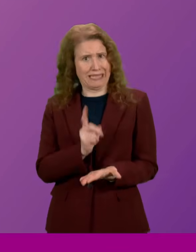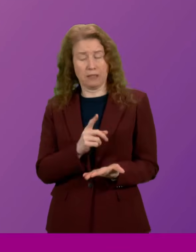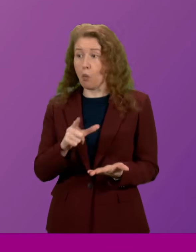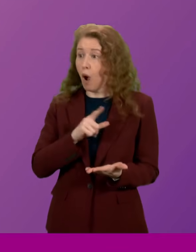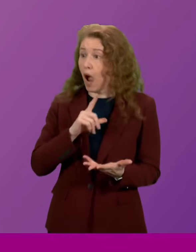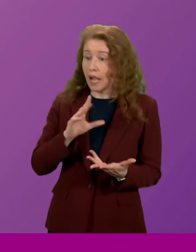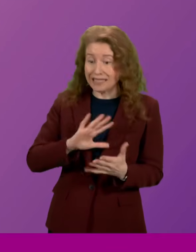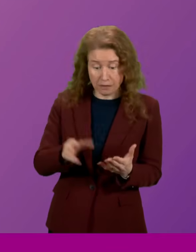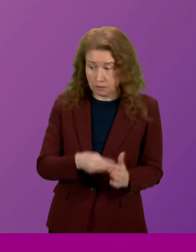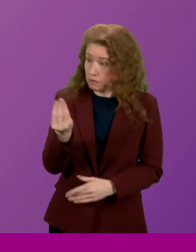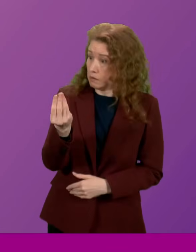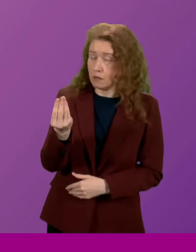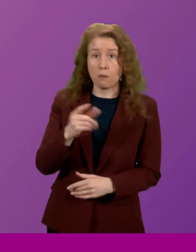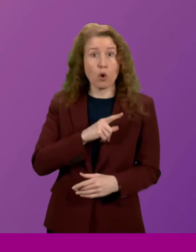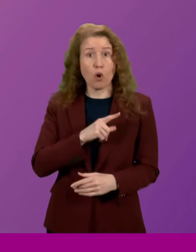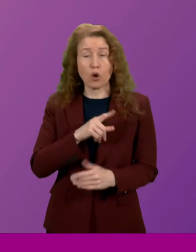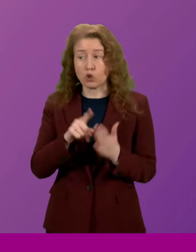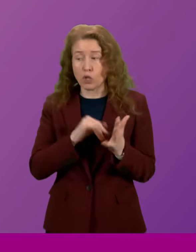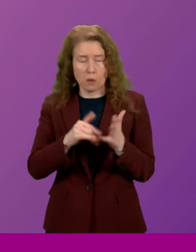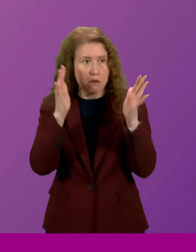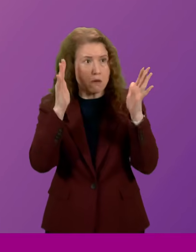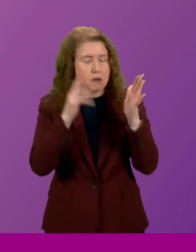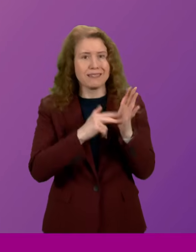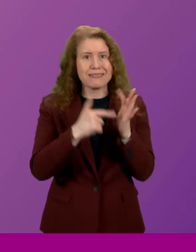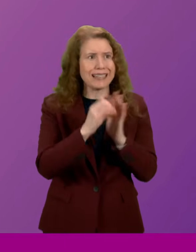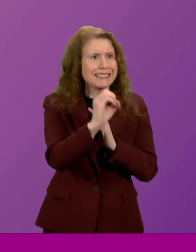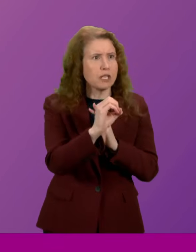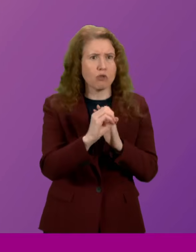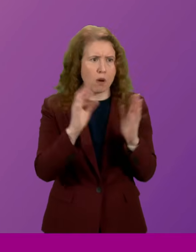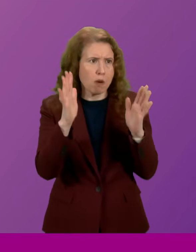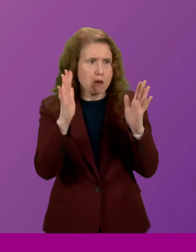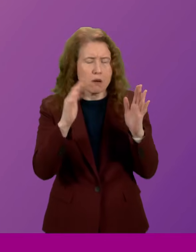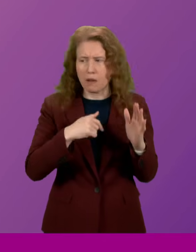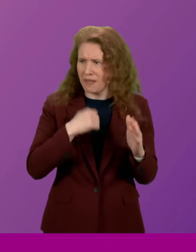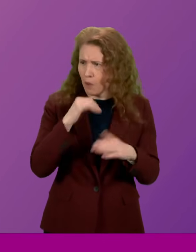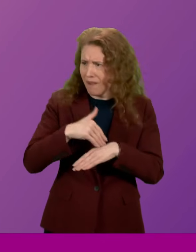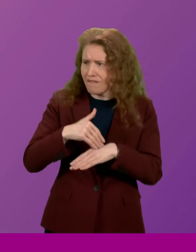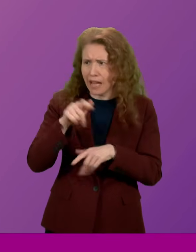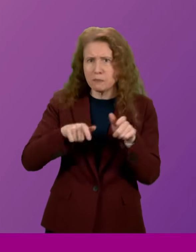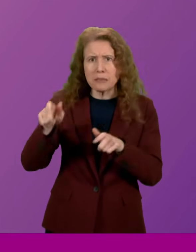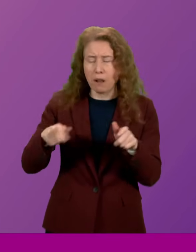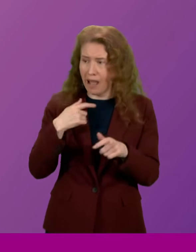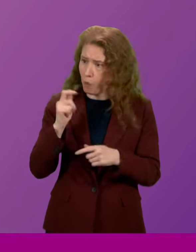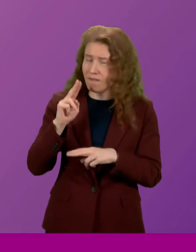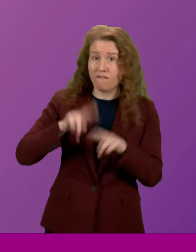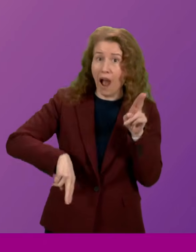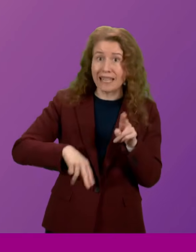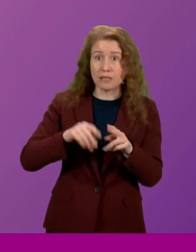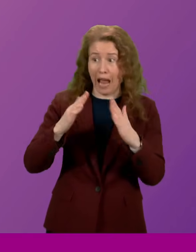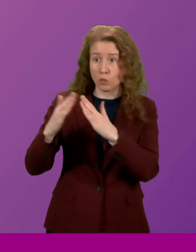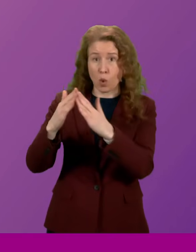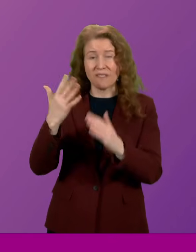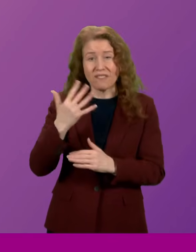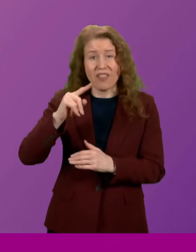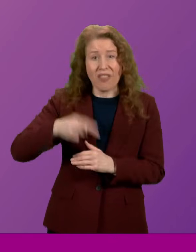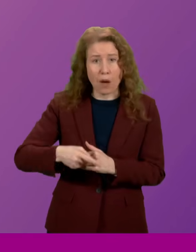one is because John Swinney instead fixates on net zero policies that will hit Scots in the pocket, like fining householders £15,000 if they